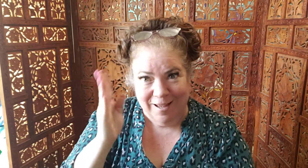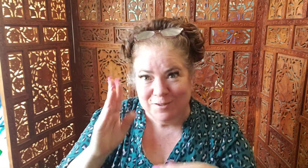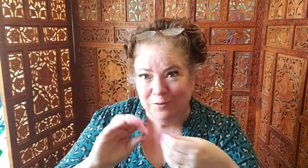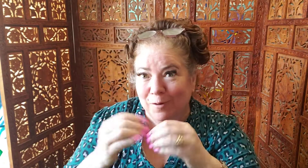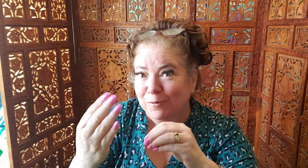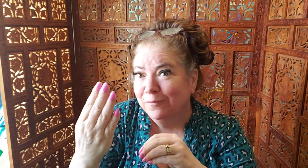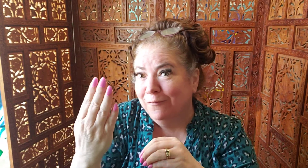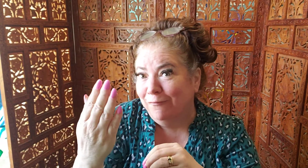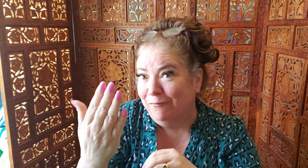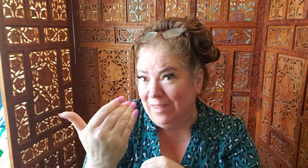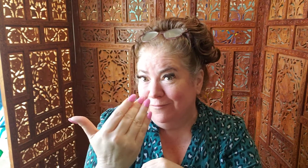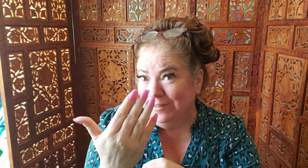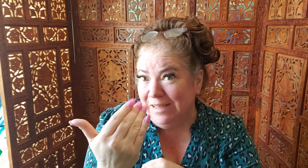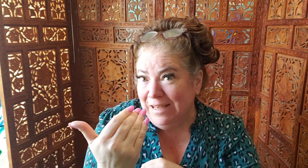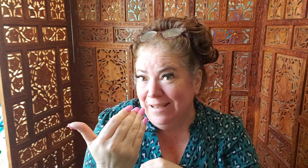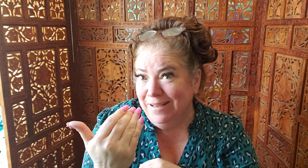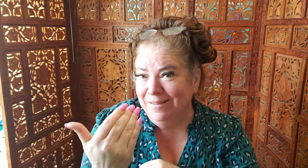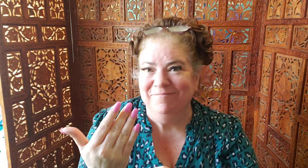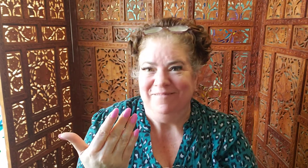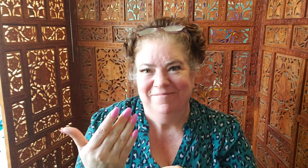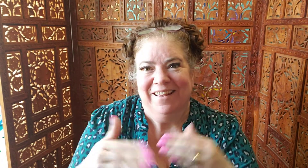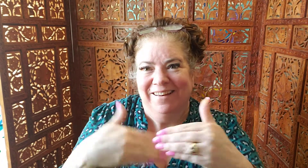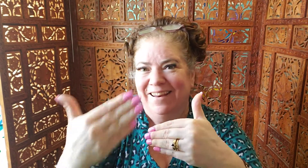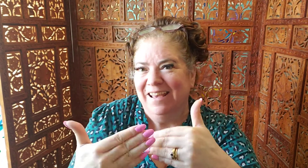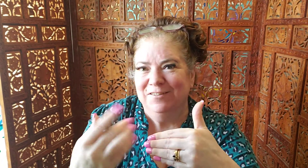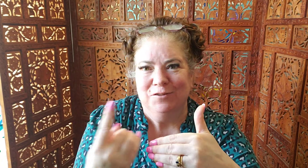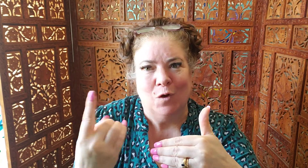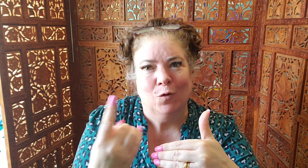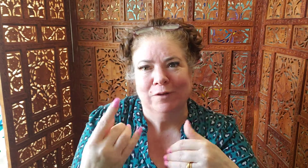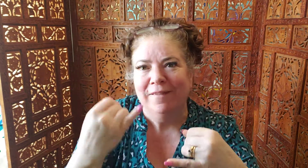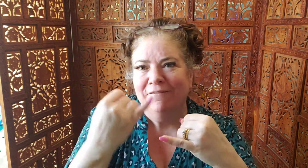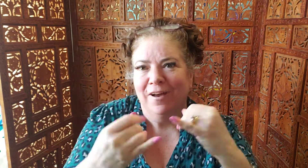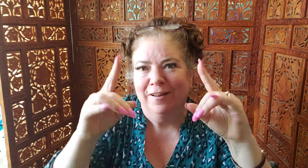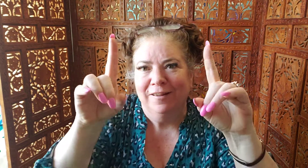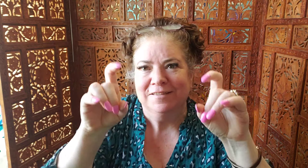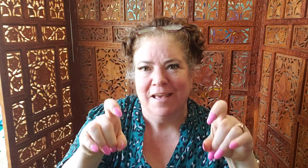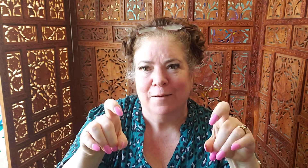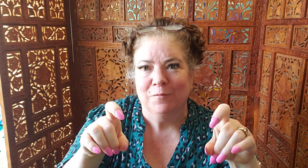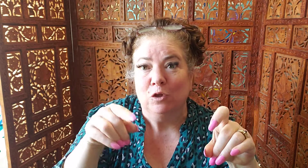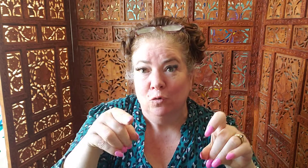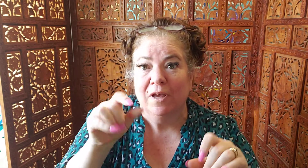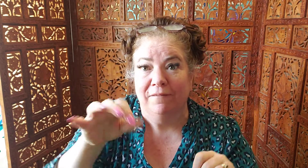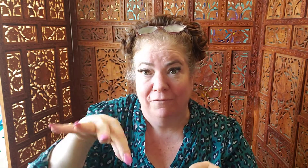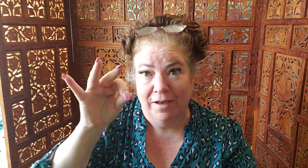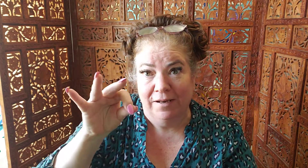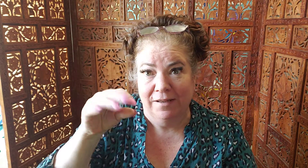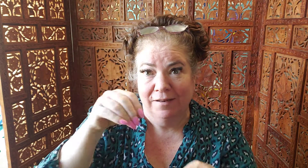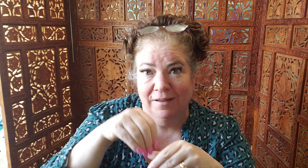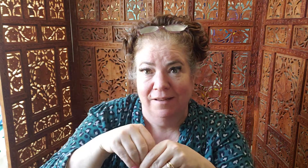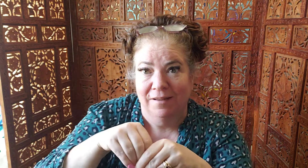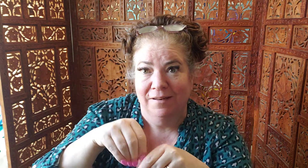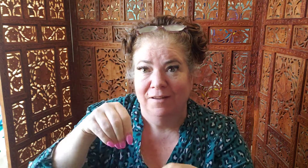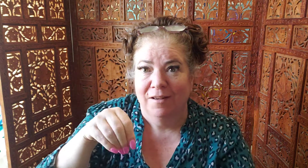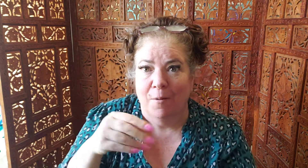Lecture number 15. Next is only the final exam. You can find it in